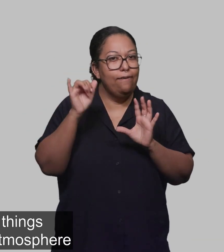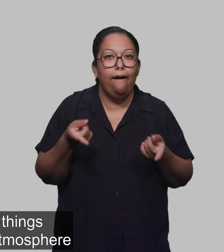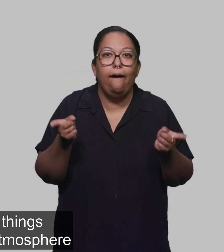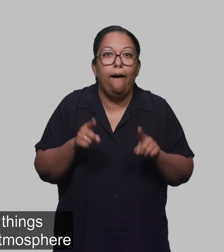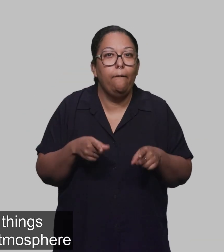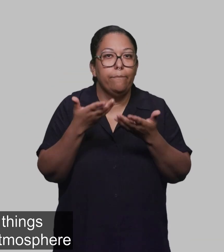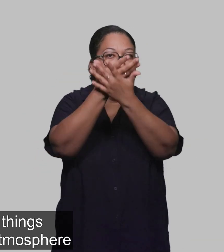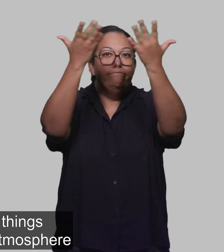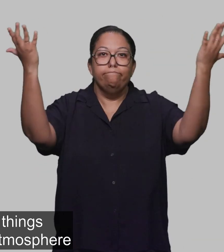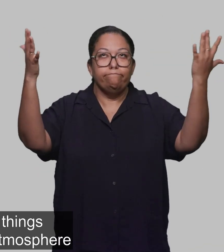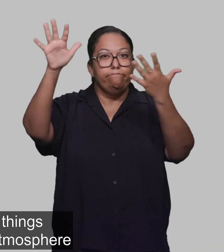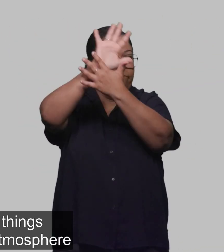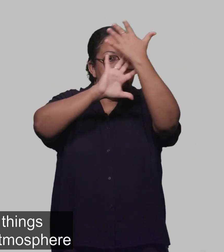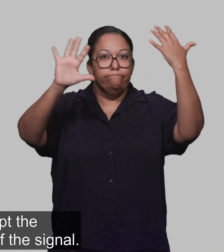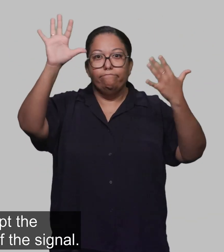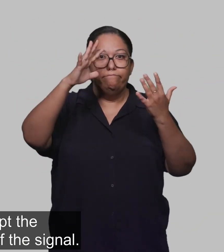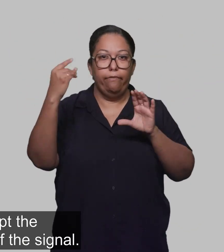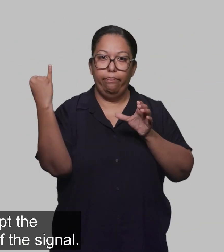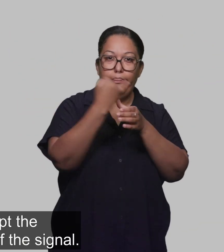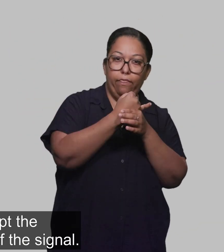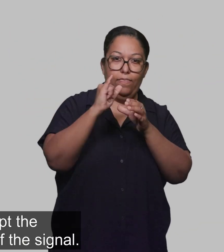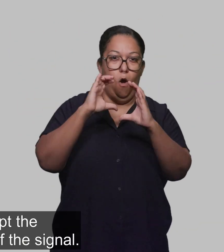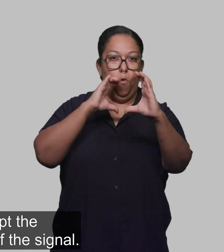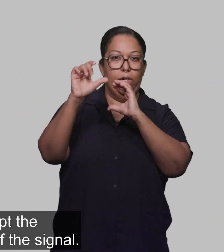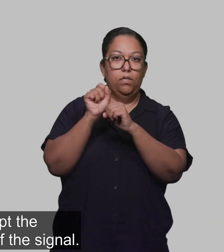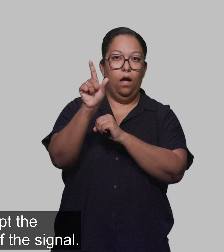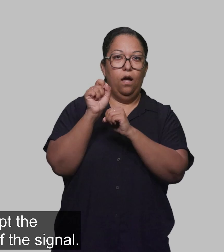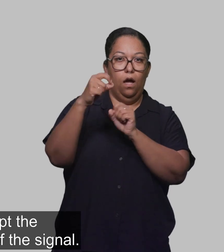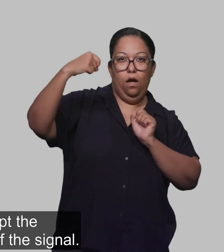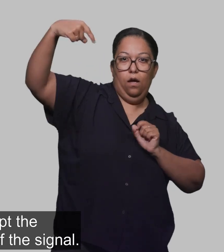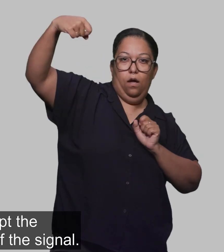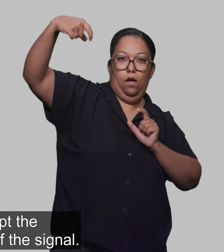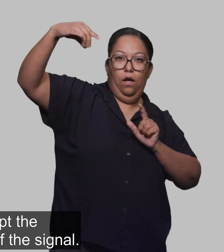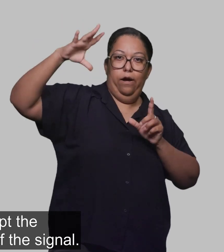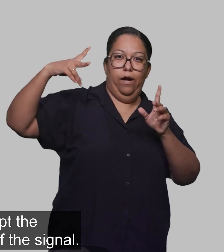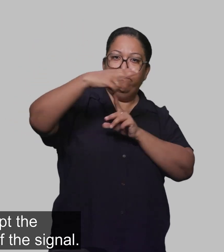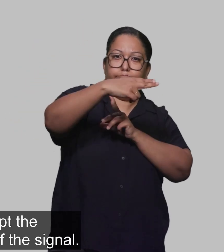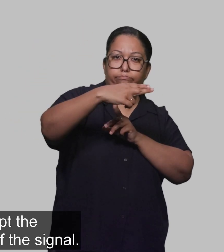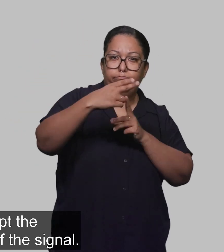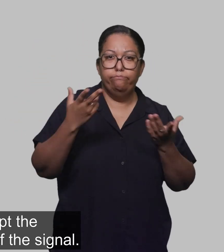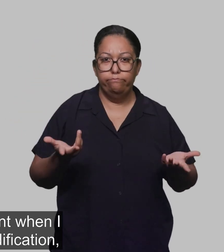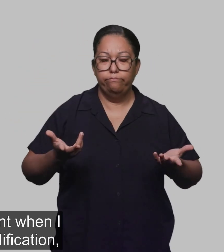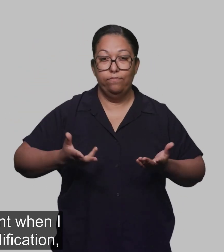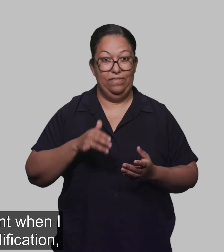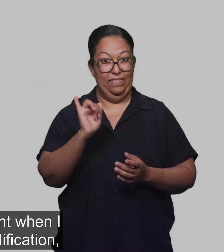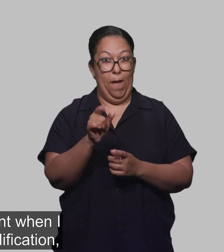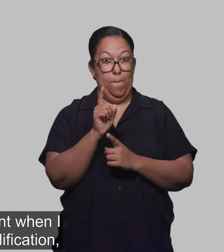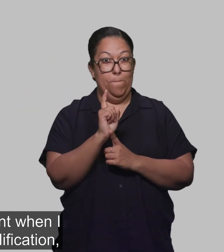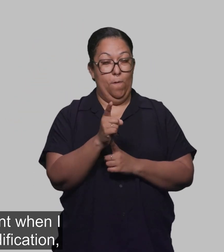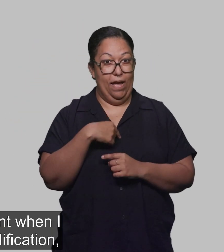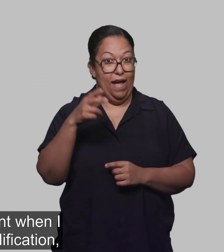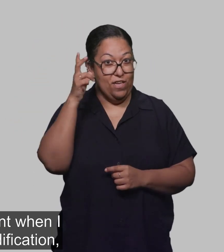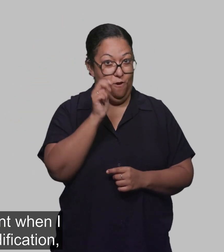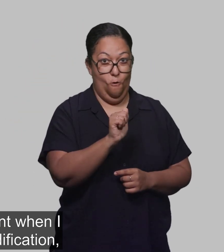that things happen in the atmosphere and interrupt the communication of the signal. So the